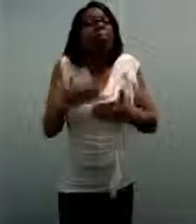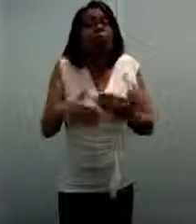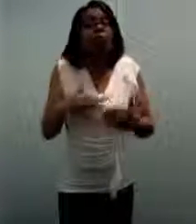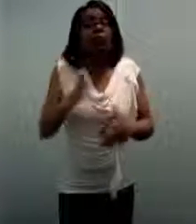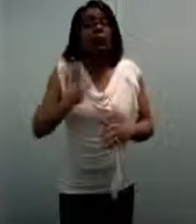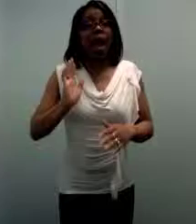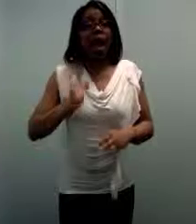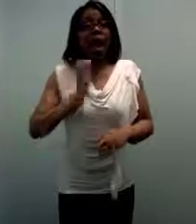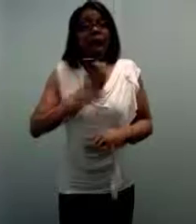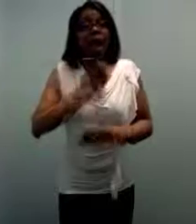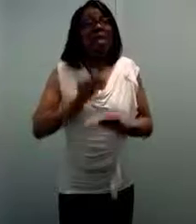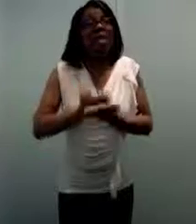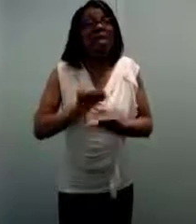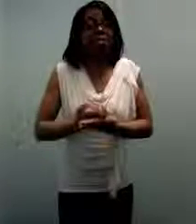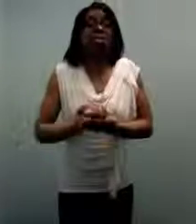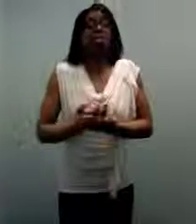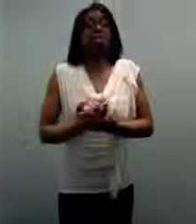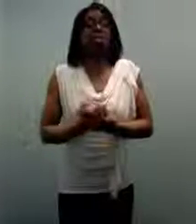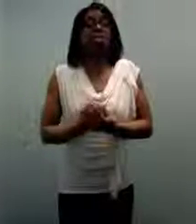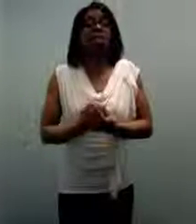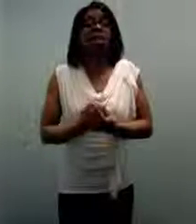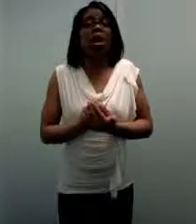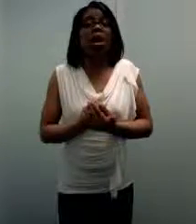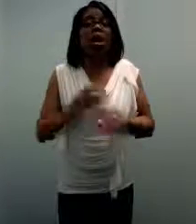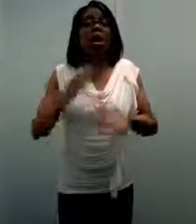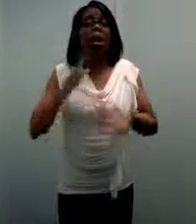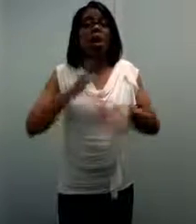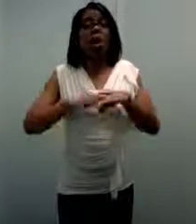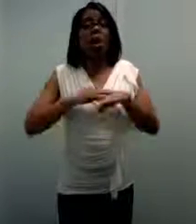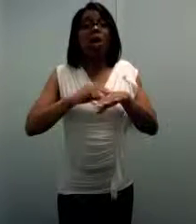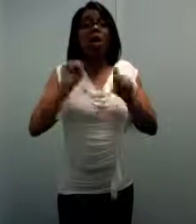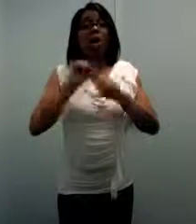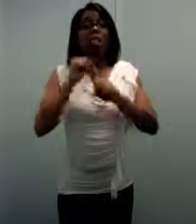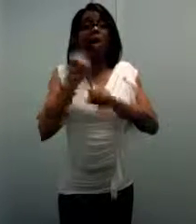our societies based on the idea that people can really feel mathematics.